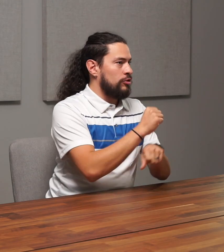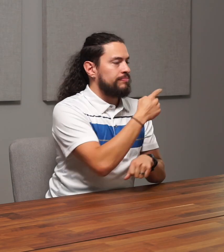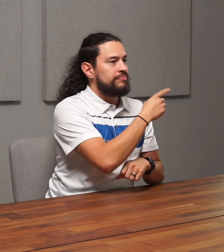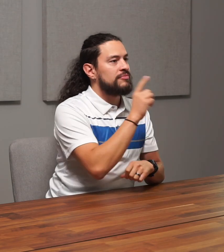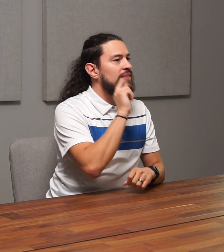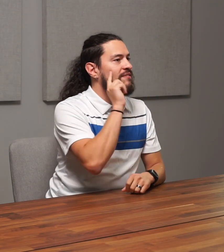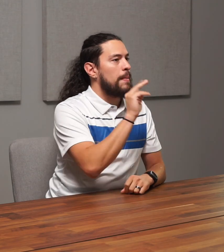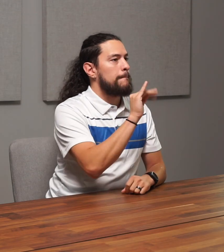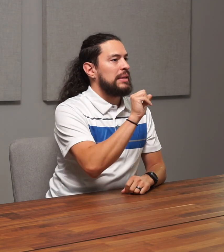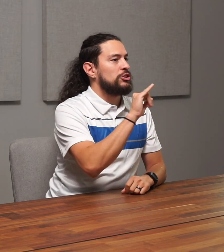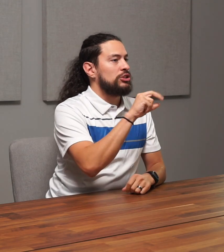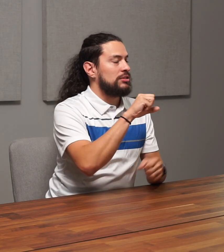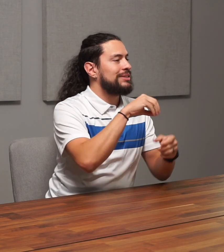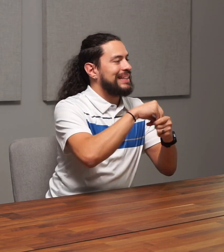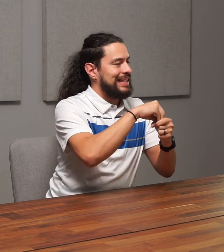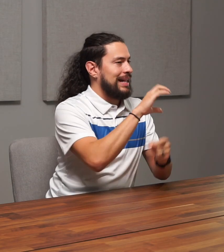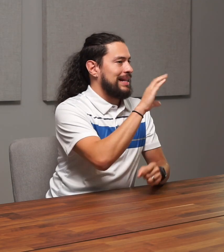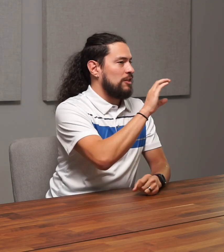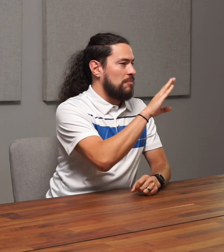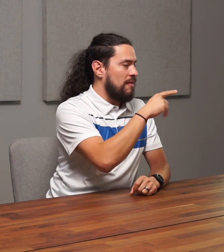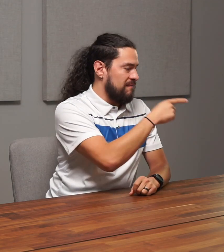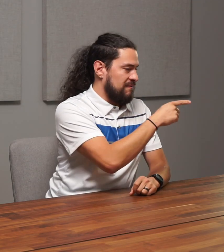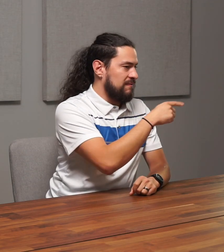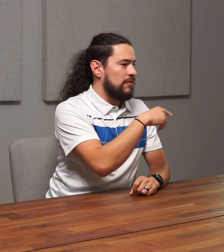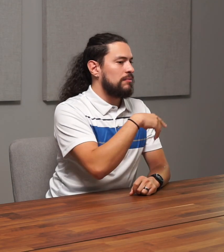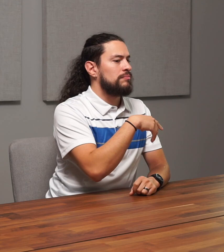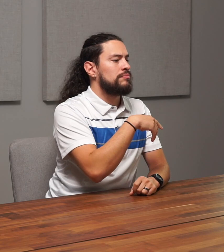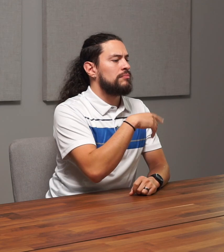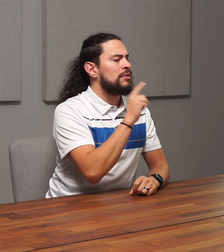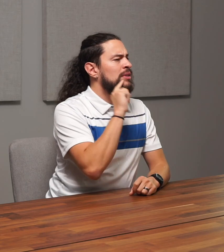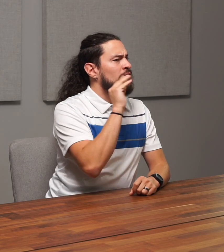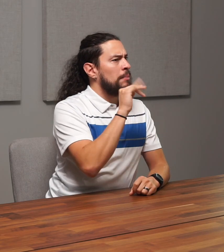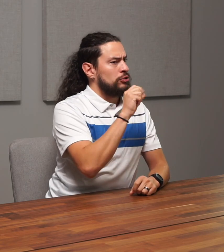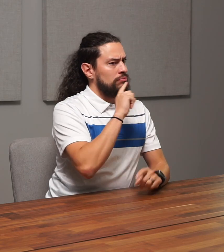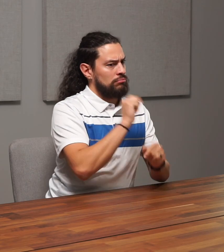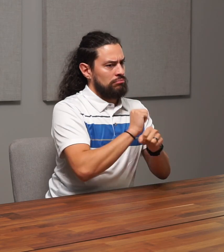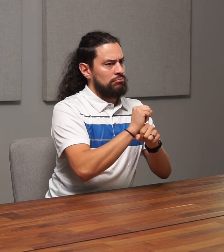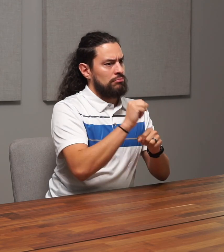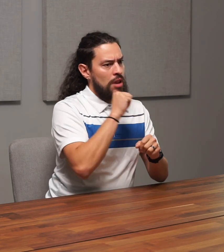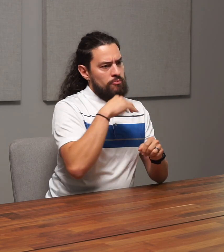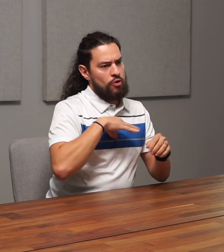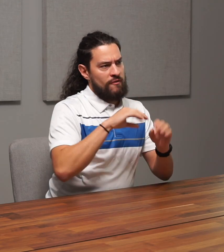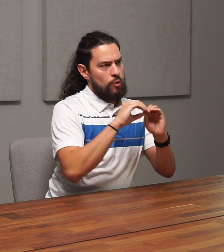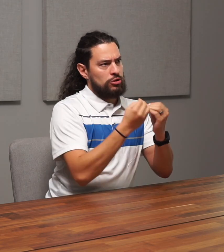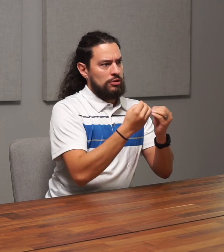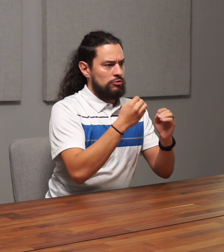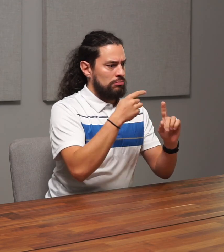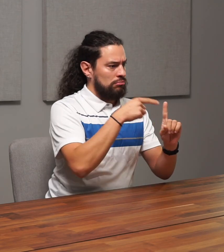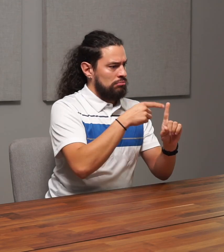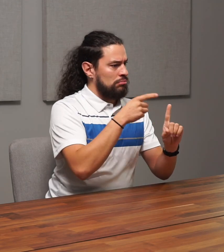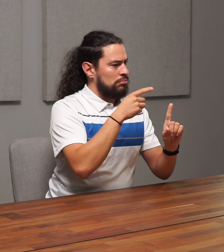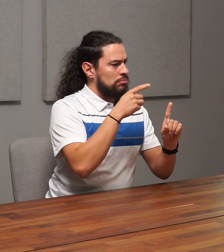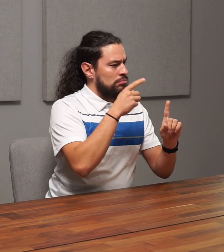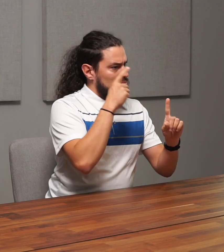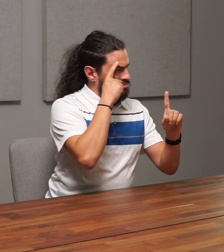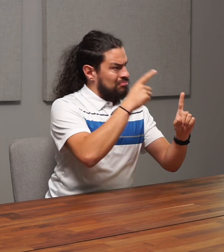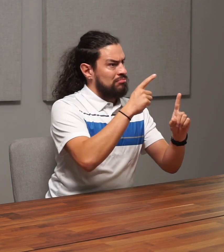and i work for deaf missions that organization actually is located in council bluffs deaf missions is a non-profit